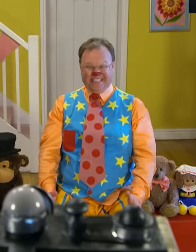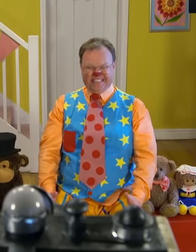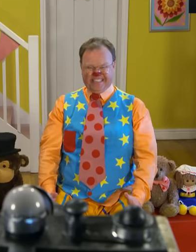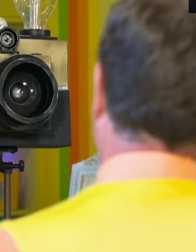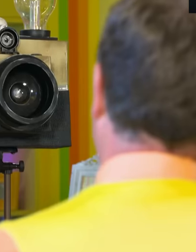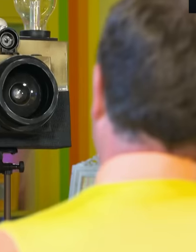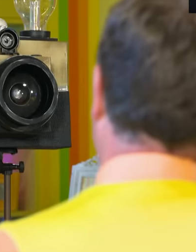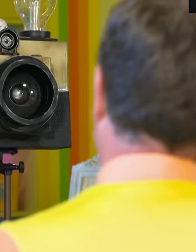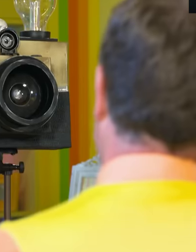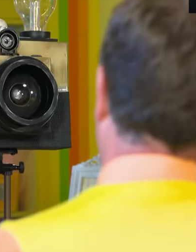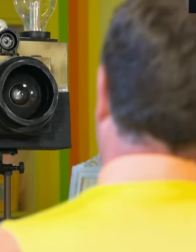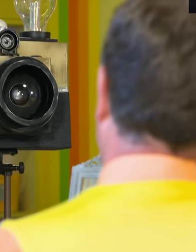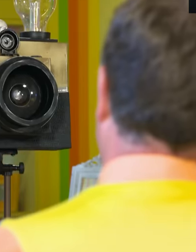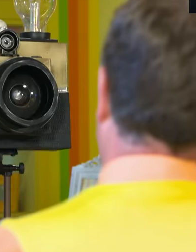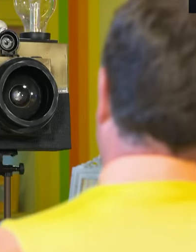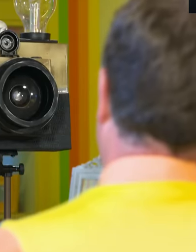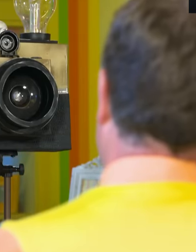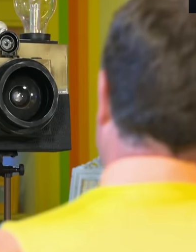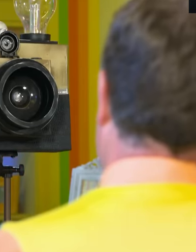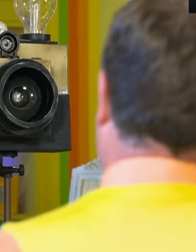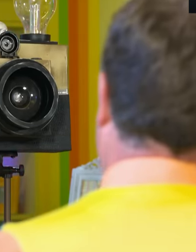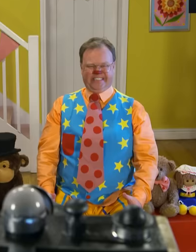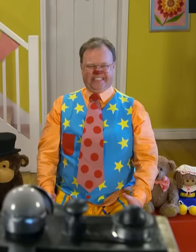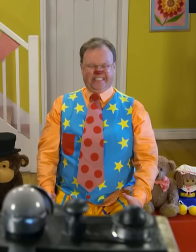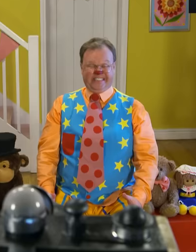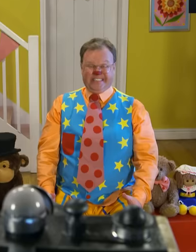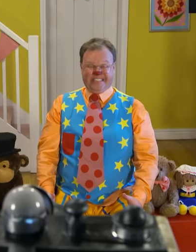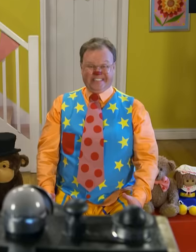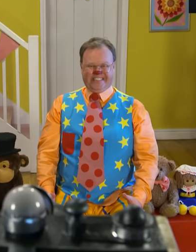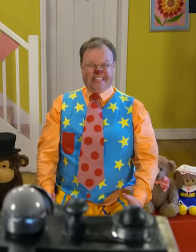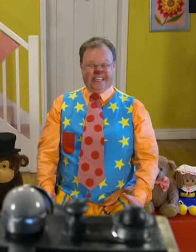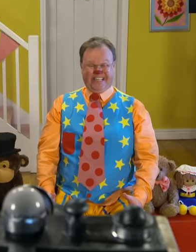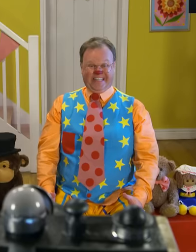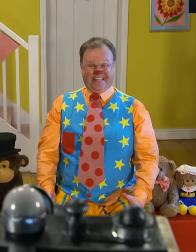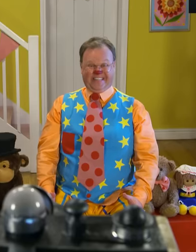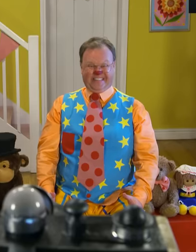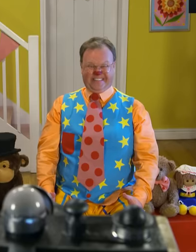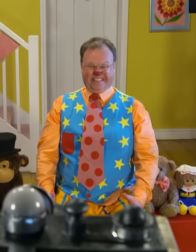Cheese. Is it working, Teacher Tumble? I don't